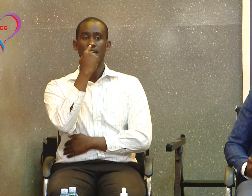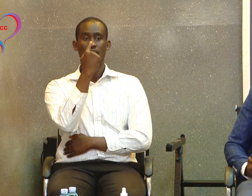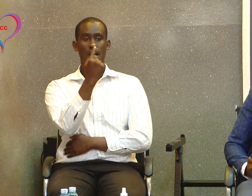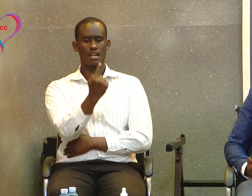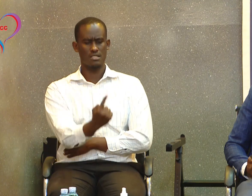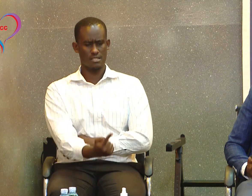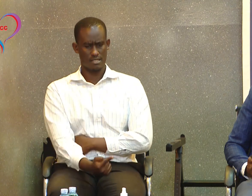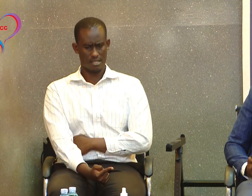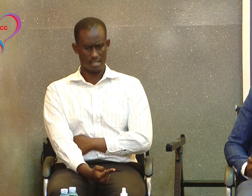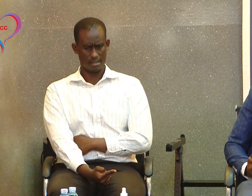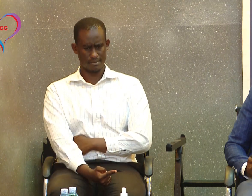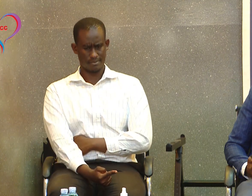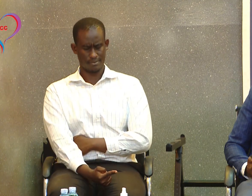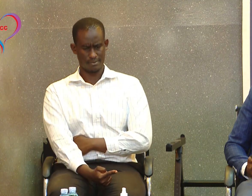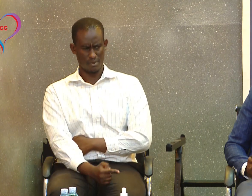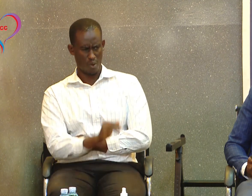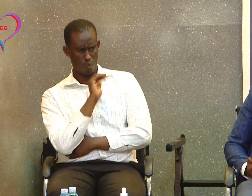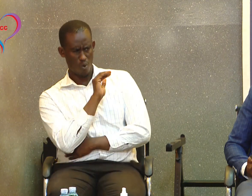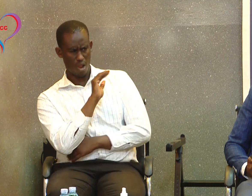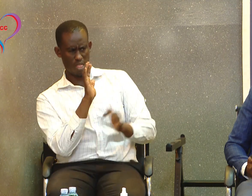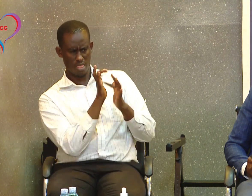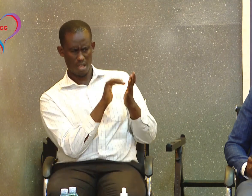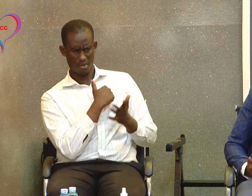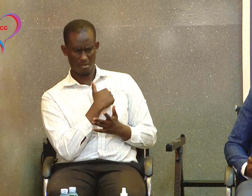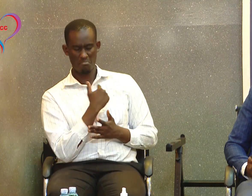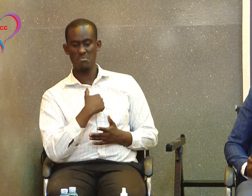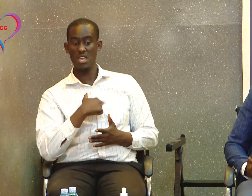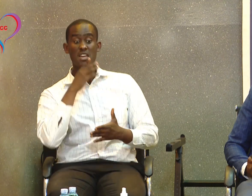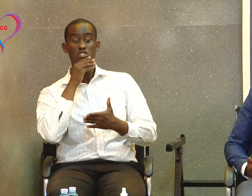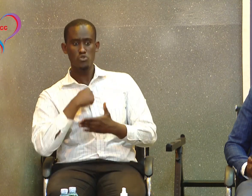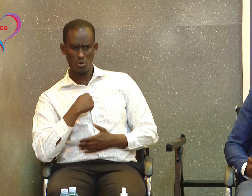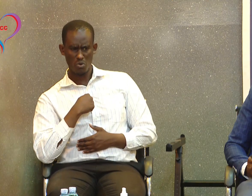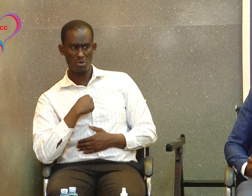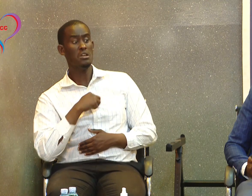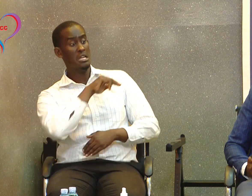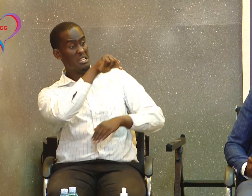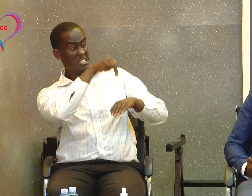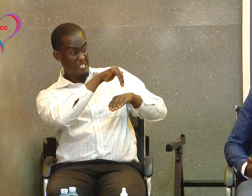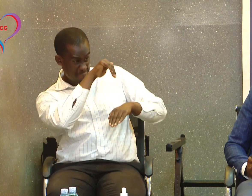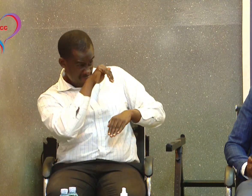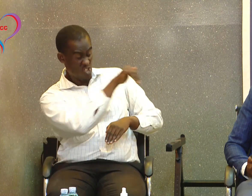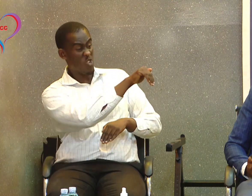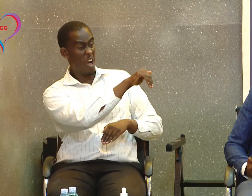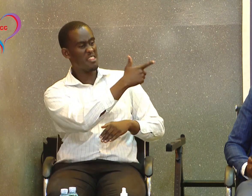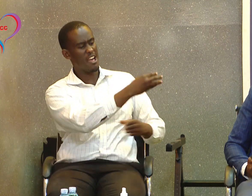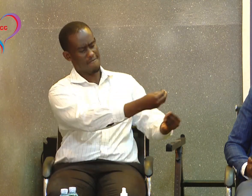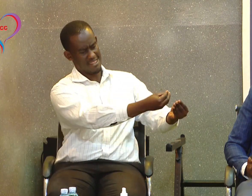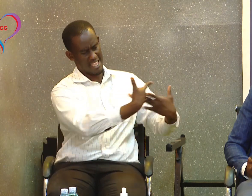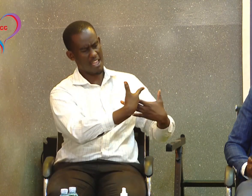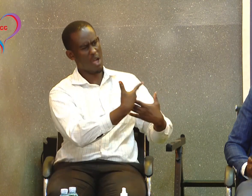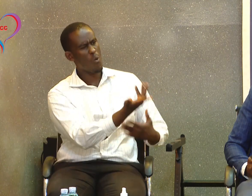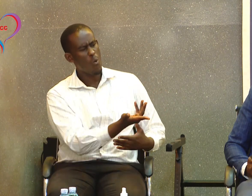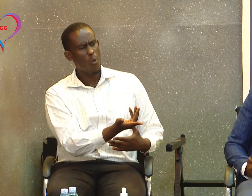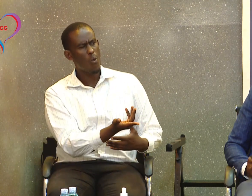of questioning Jesus. He says, am I a Jew? Your own nation and the chief priests have delivered you to me.